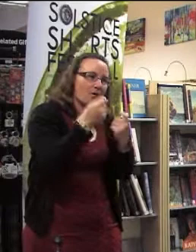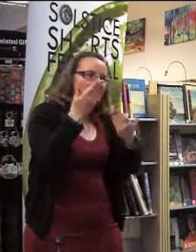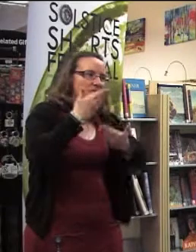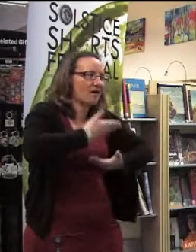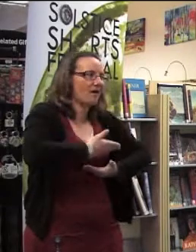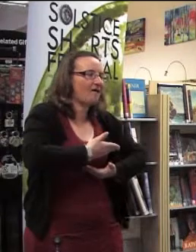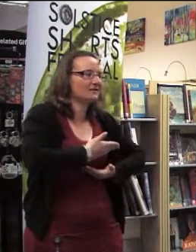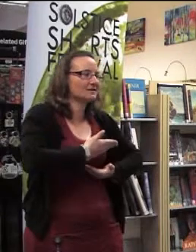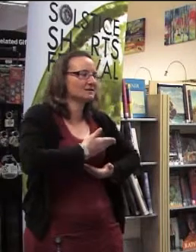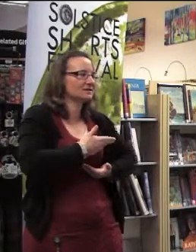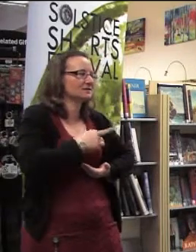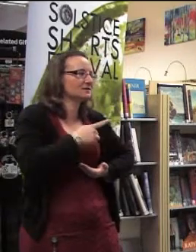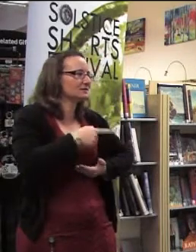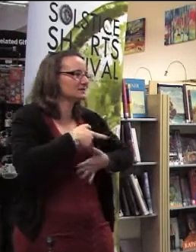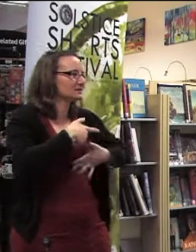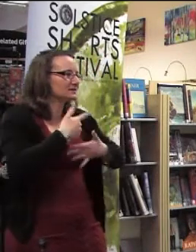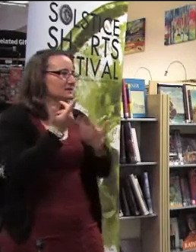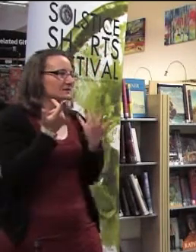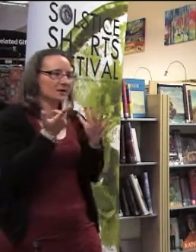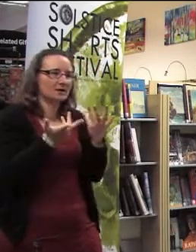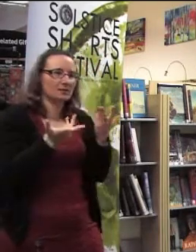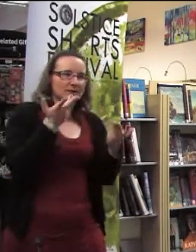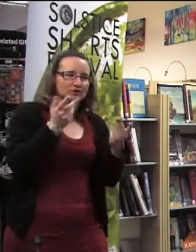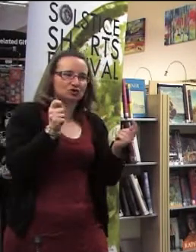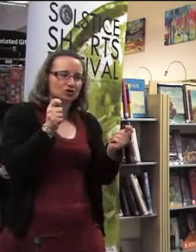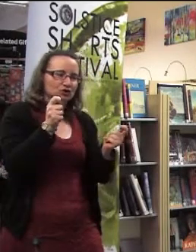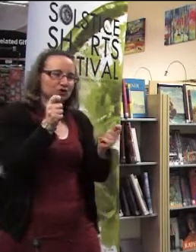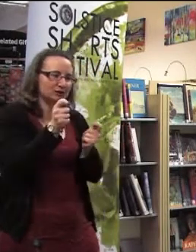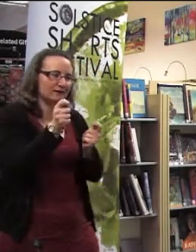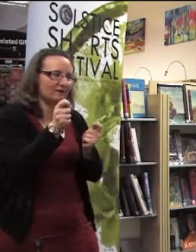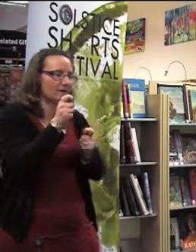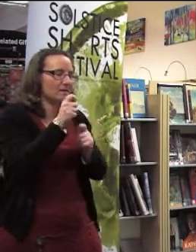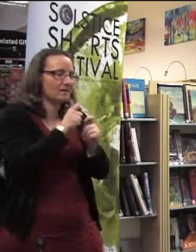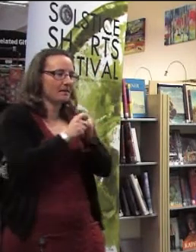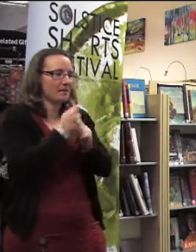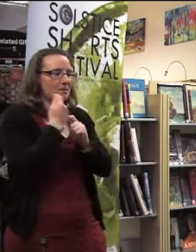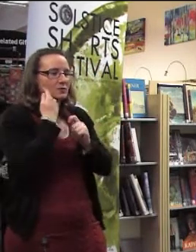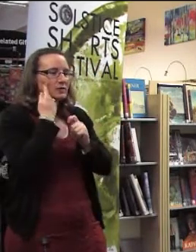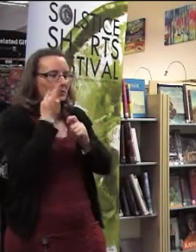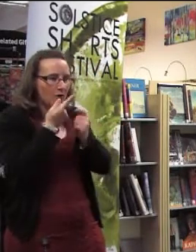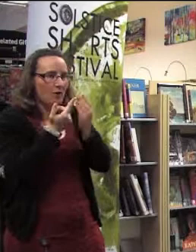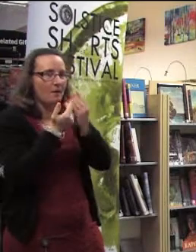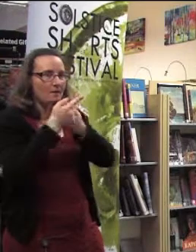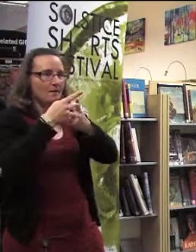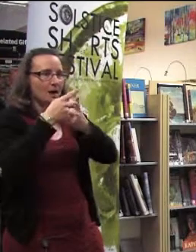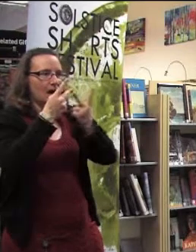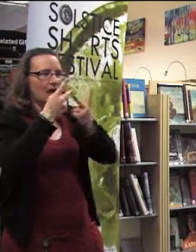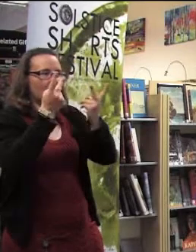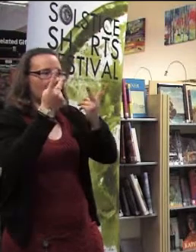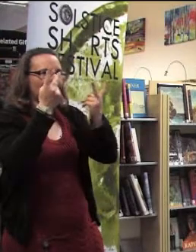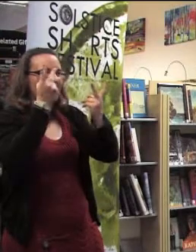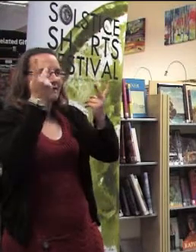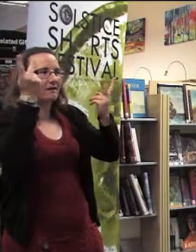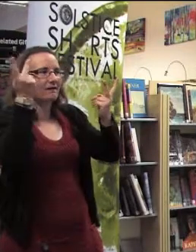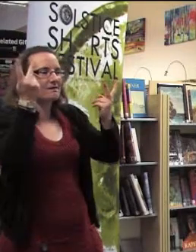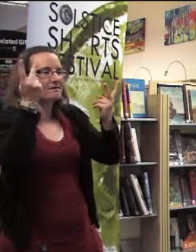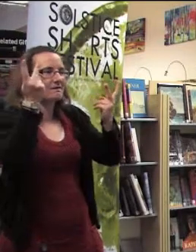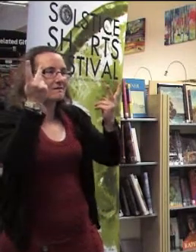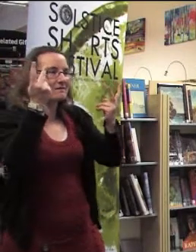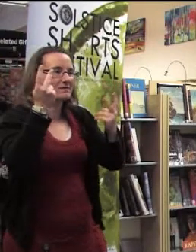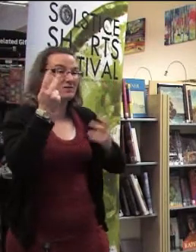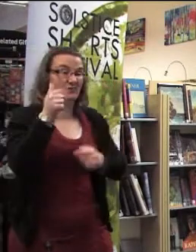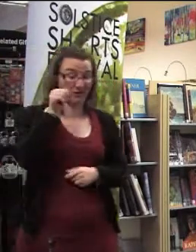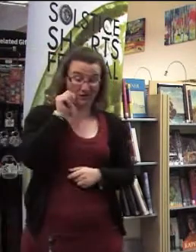when the balance shifts and light begins its slow return. I know you'll laugh when you see this